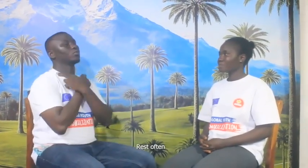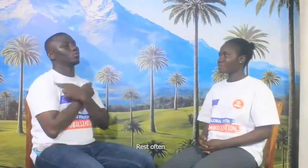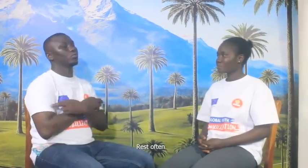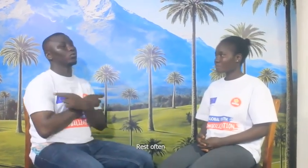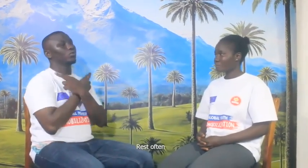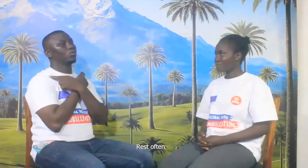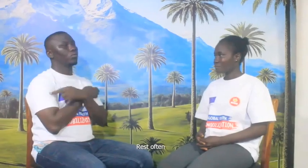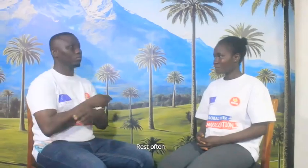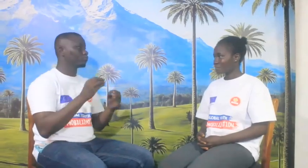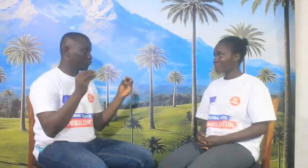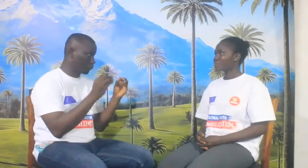Rest often.